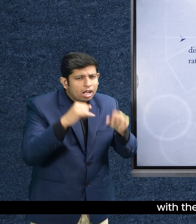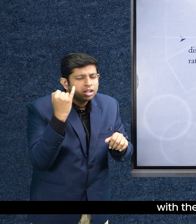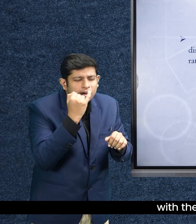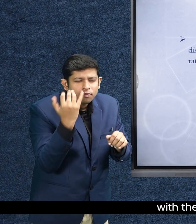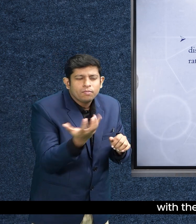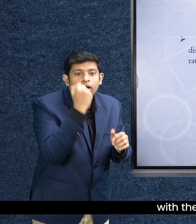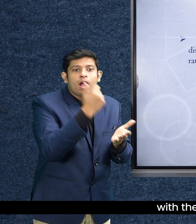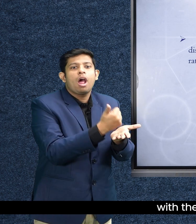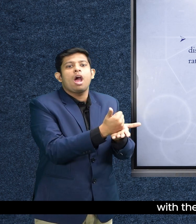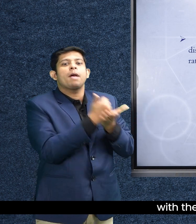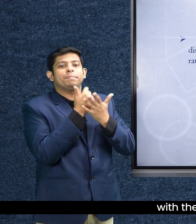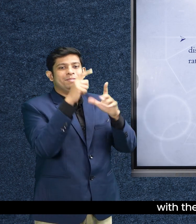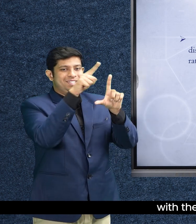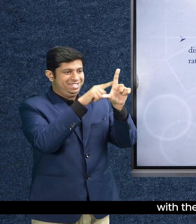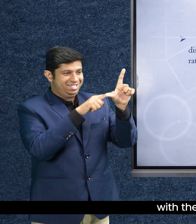ratios.